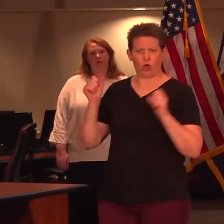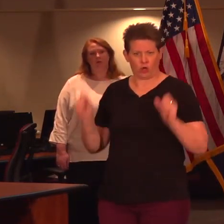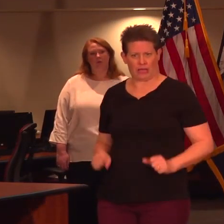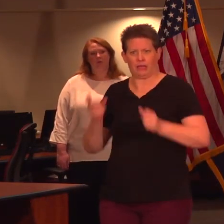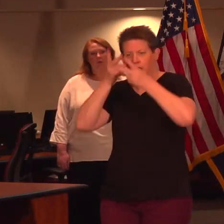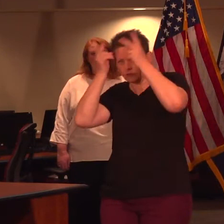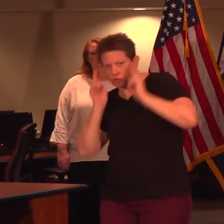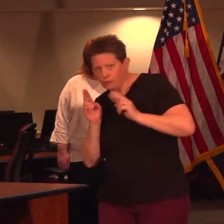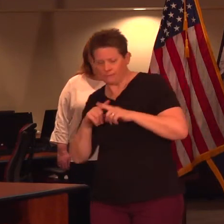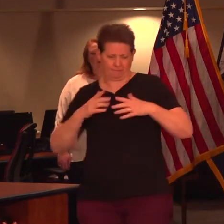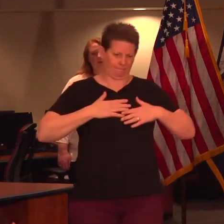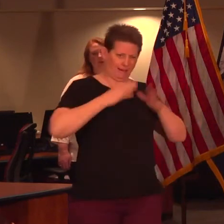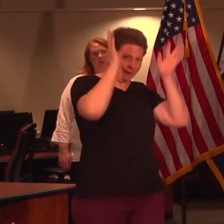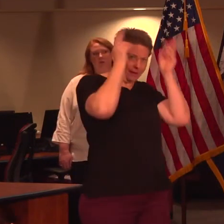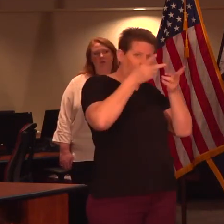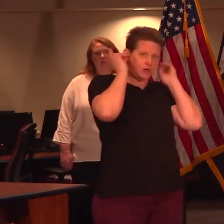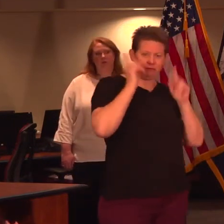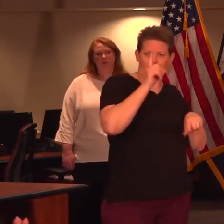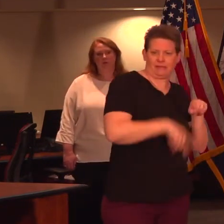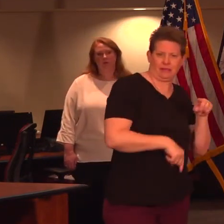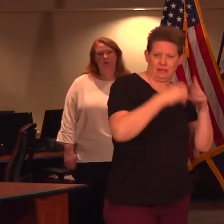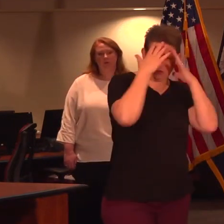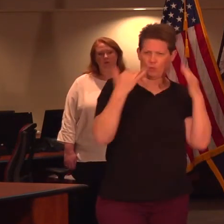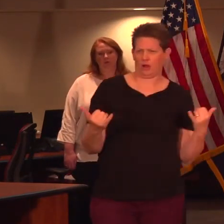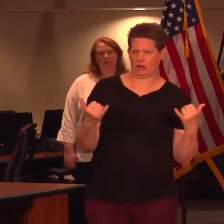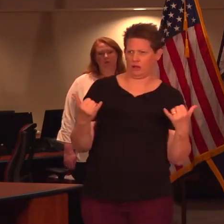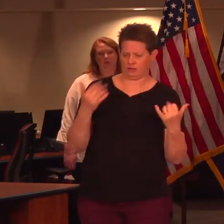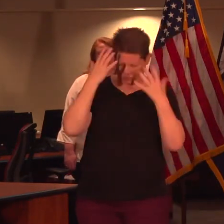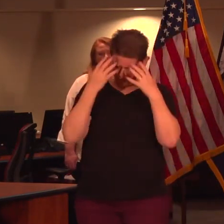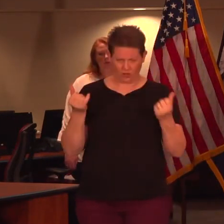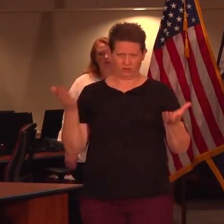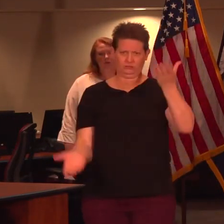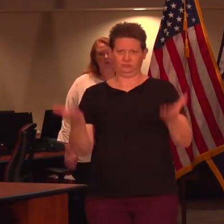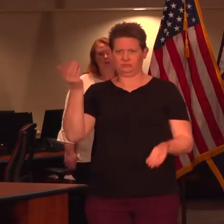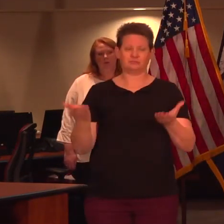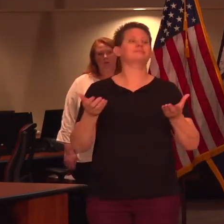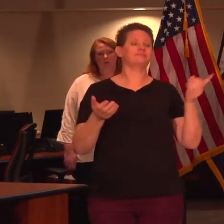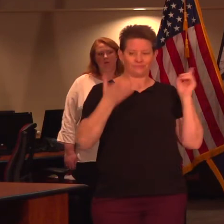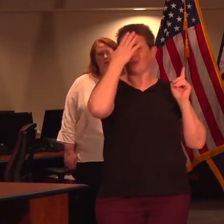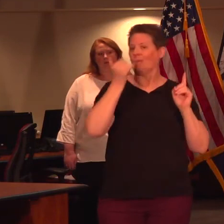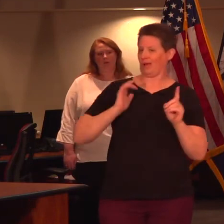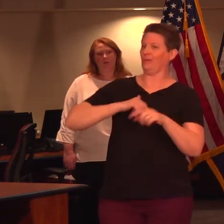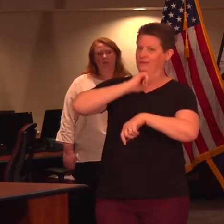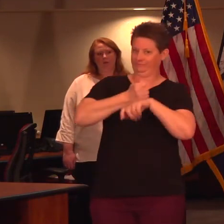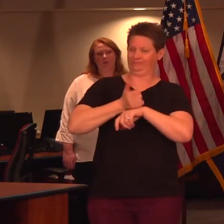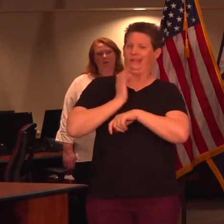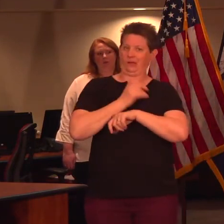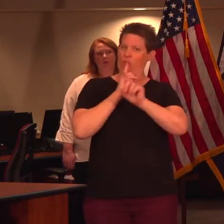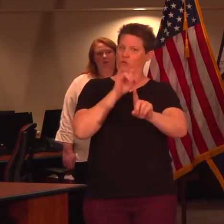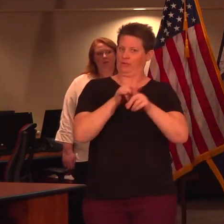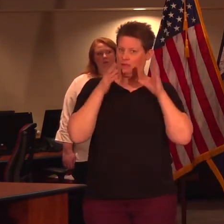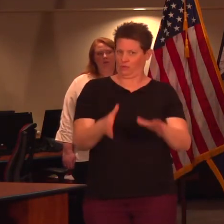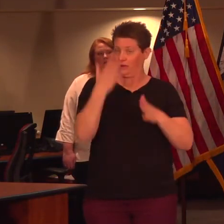2 months? Where is that line when something is going to be essential? See, that was the reason we did our executive order the way we did it.